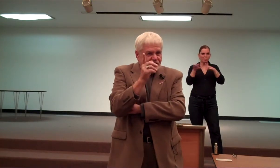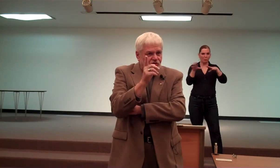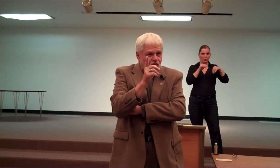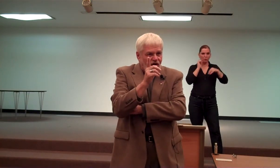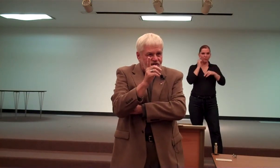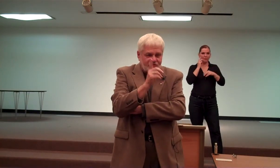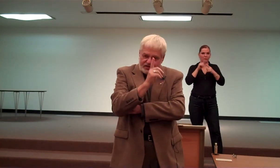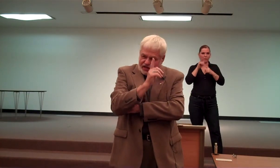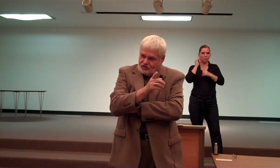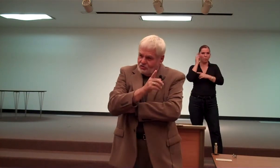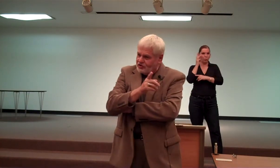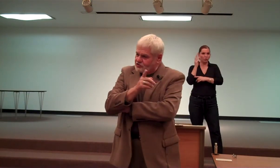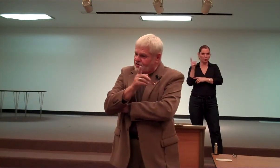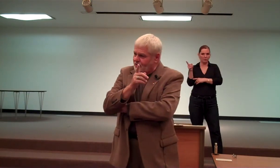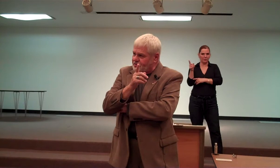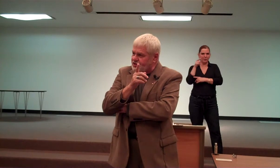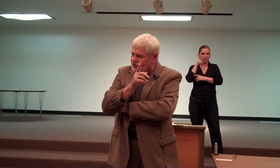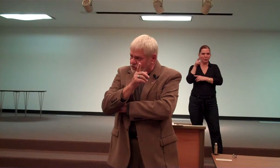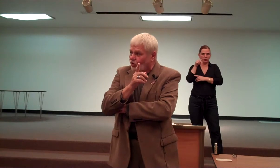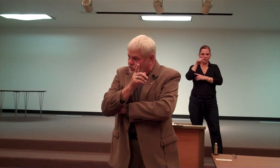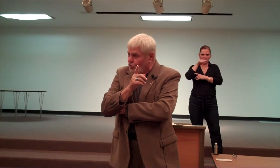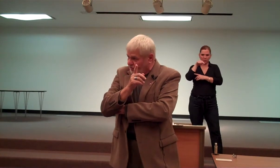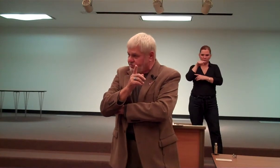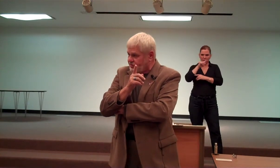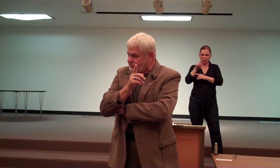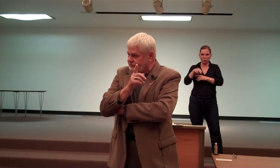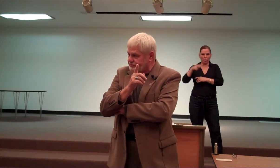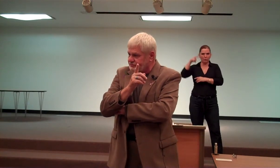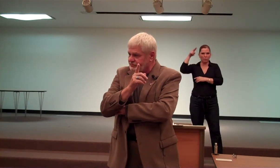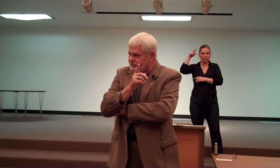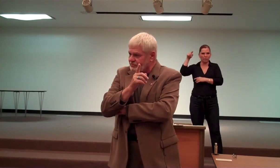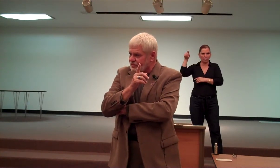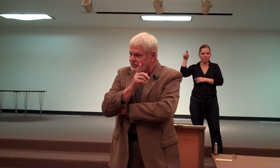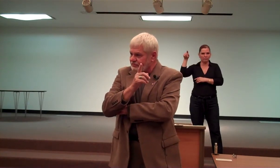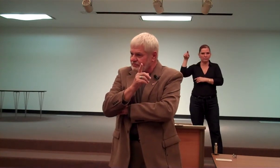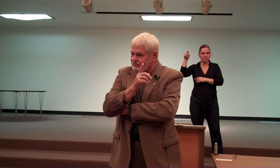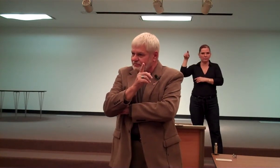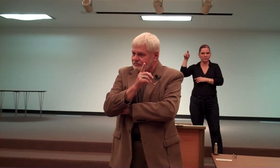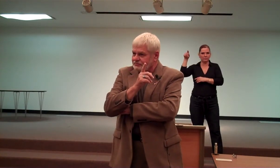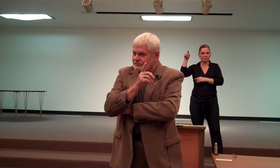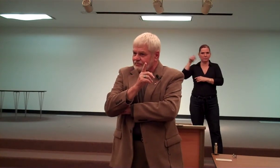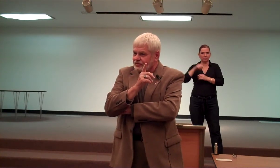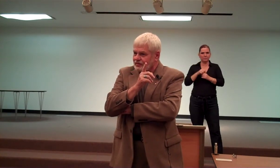leave Wheeling and go to Washington and you look at your compass, you're going north.